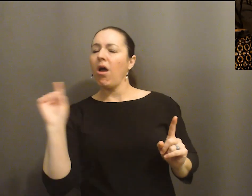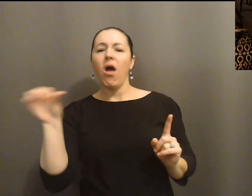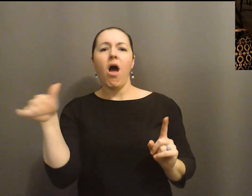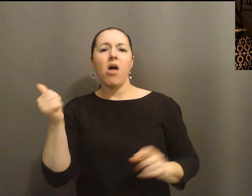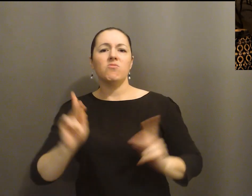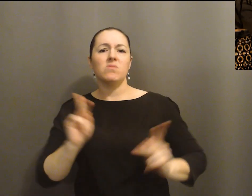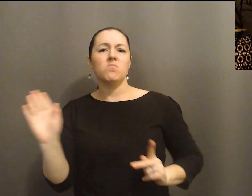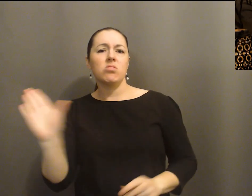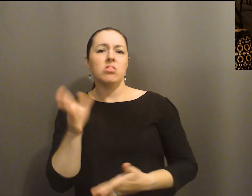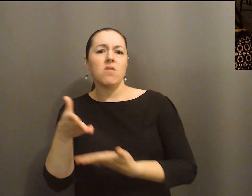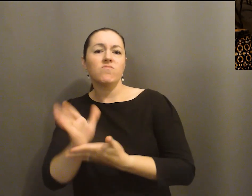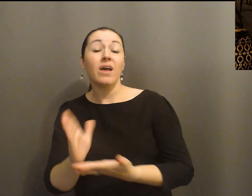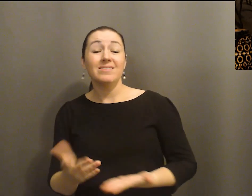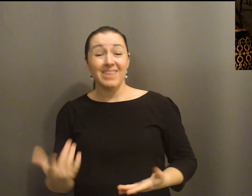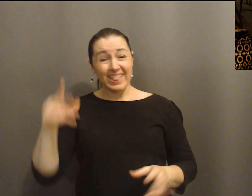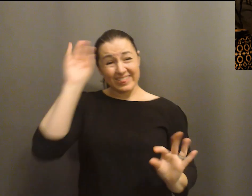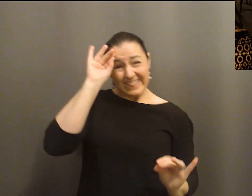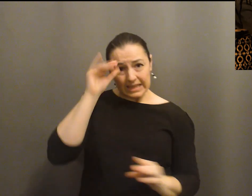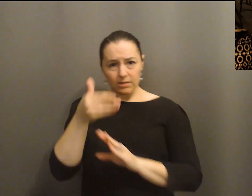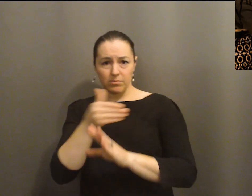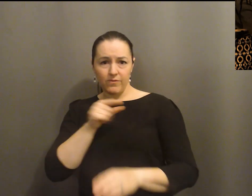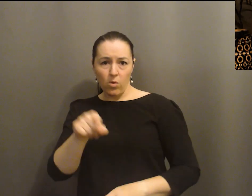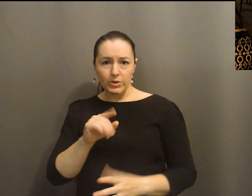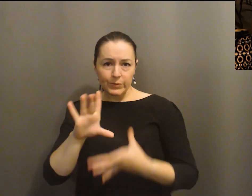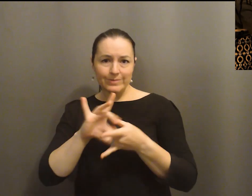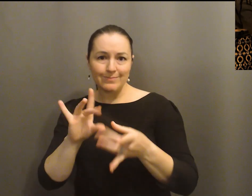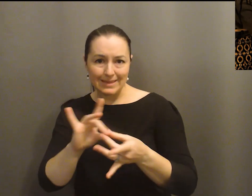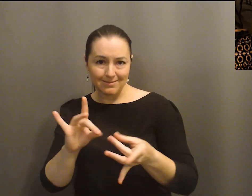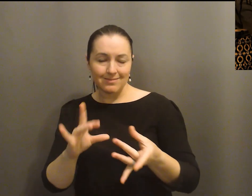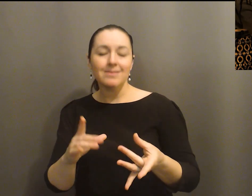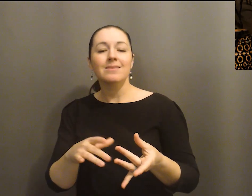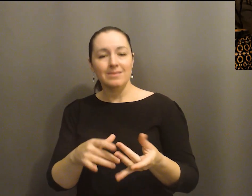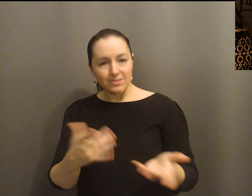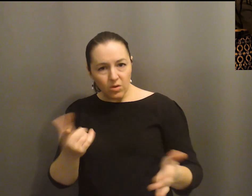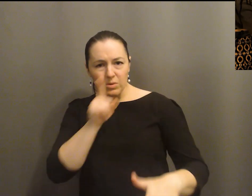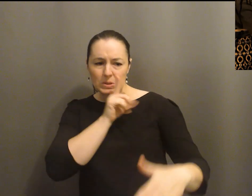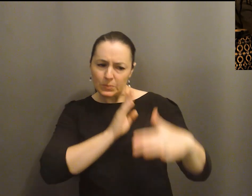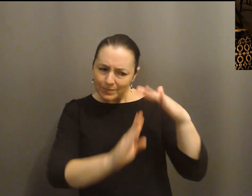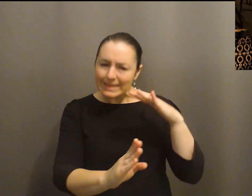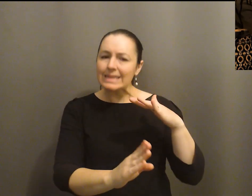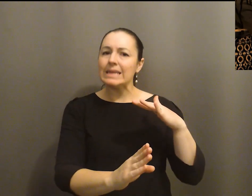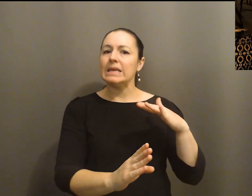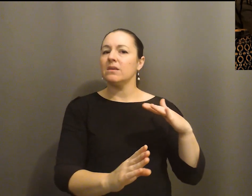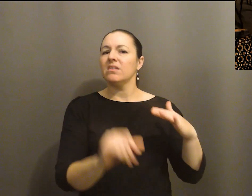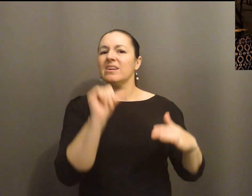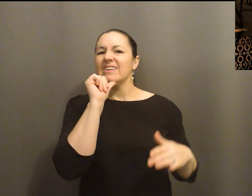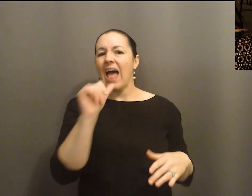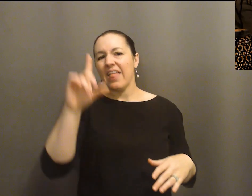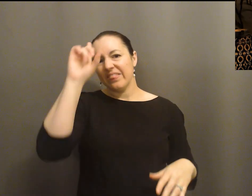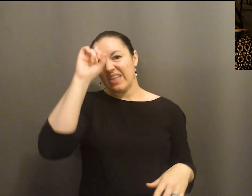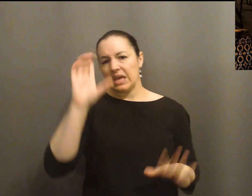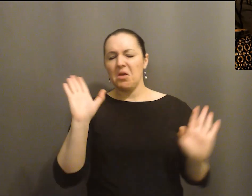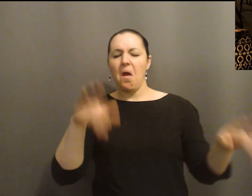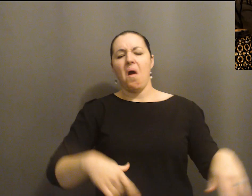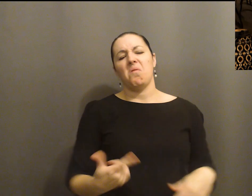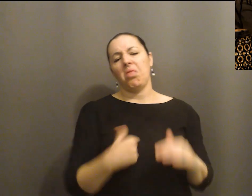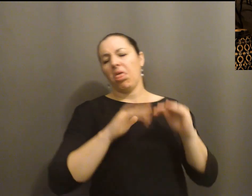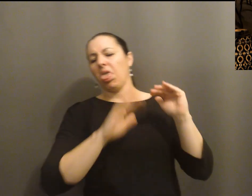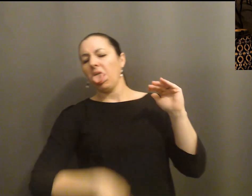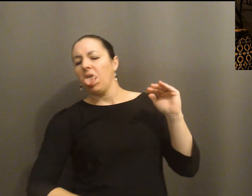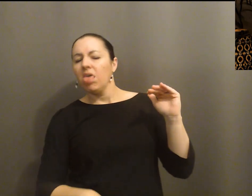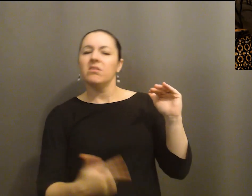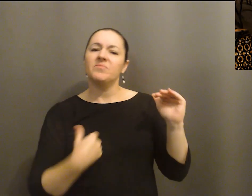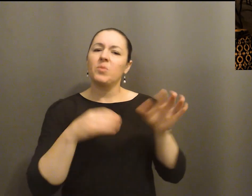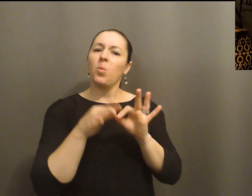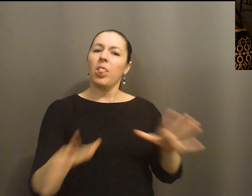It's thinking Before we speak I said it's anchored In humility And humility Isn't thinking Less of yourself I'm just worthless